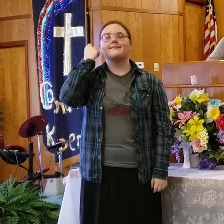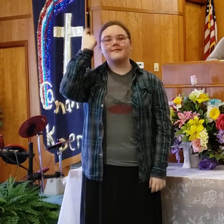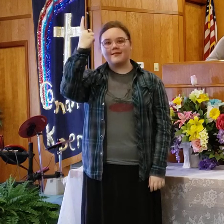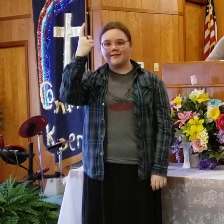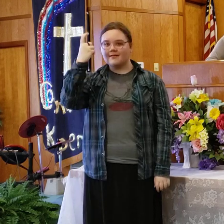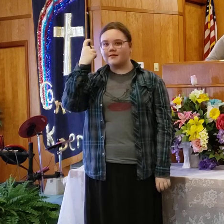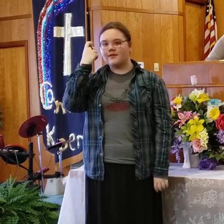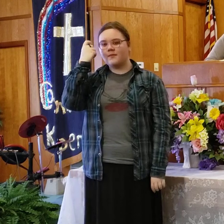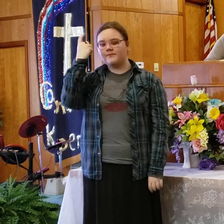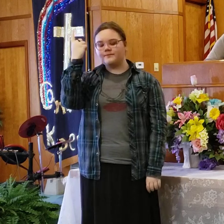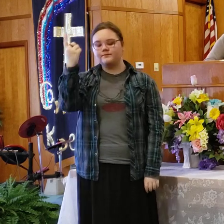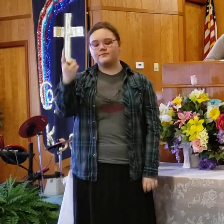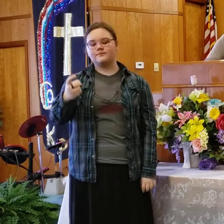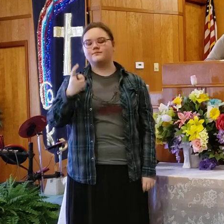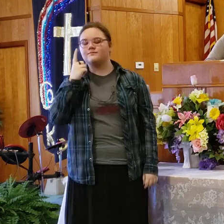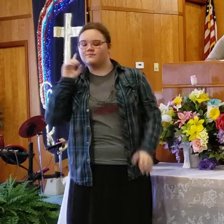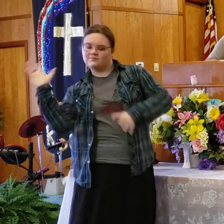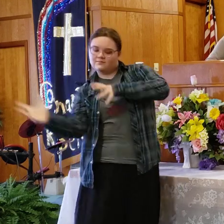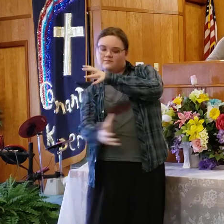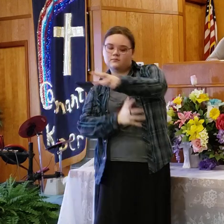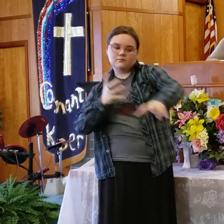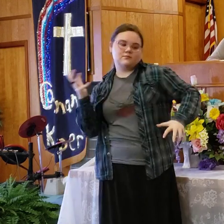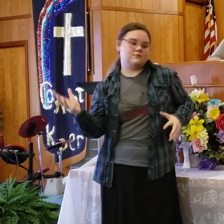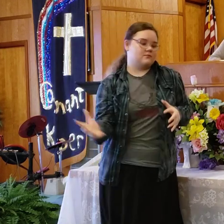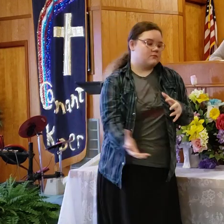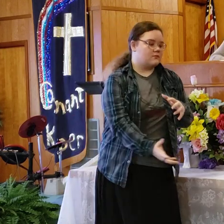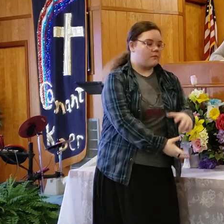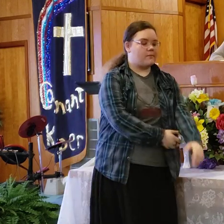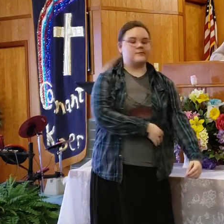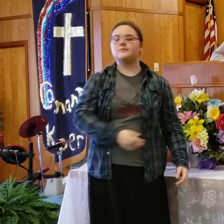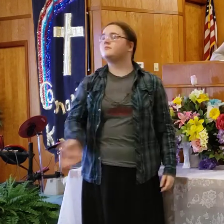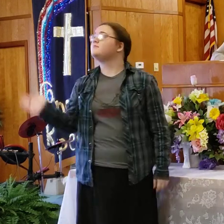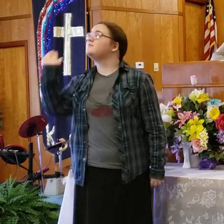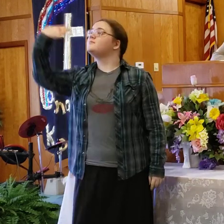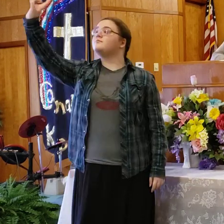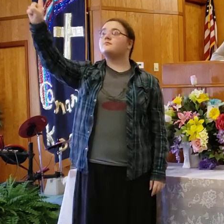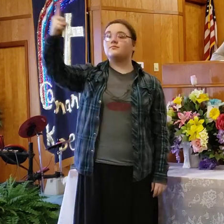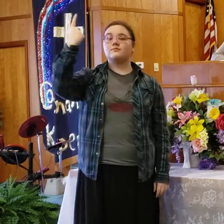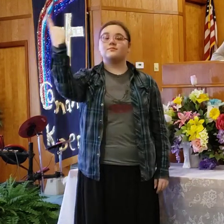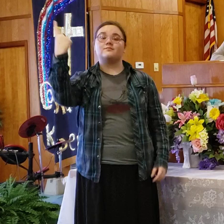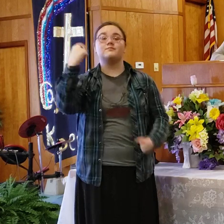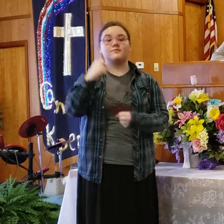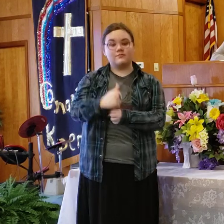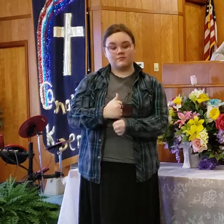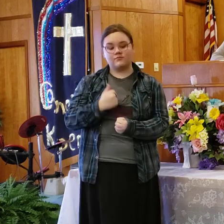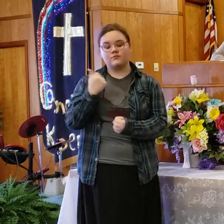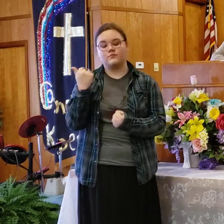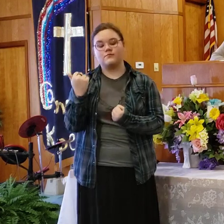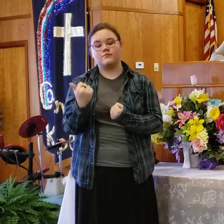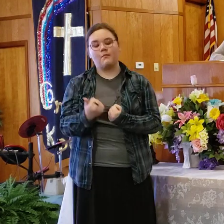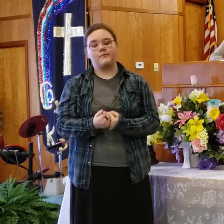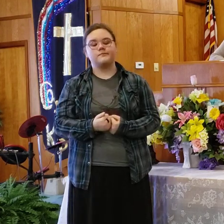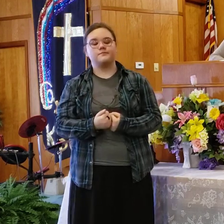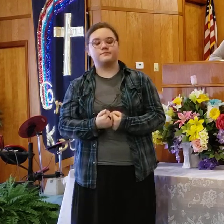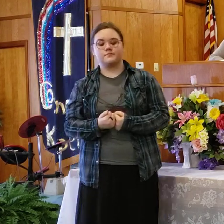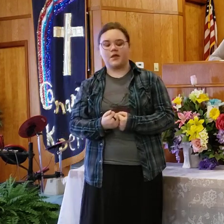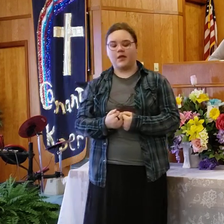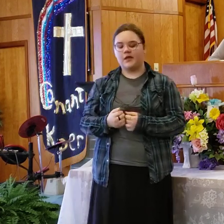me in the eye of the storm. You remain in control